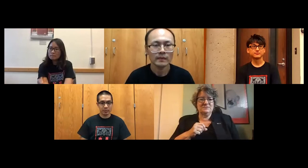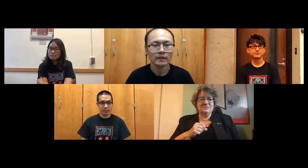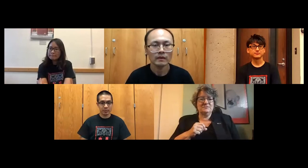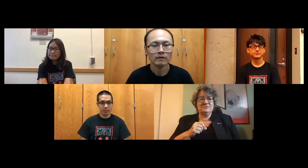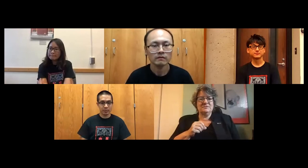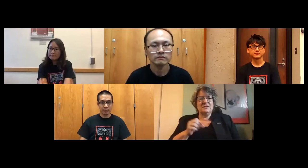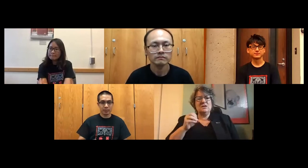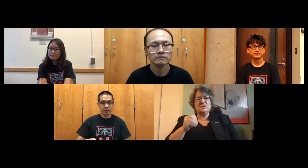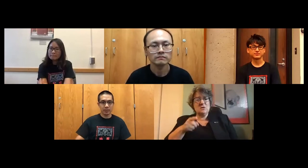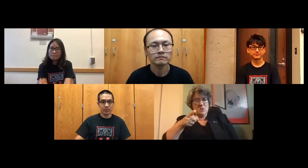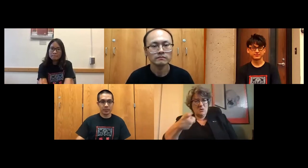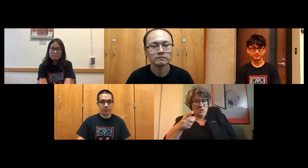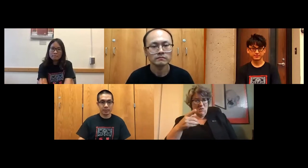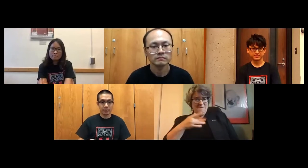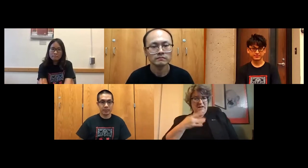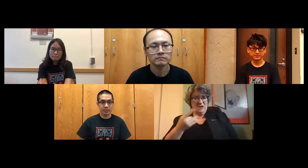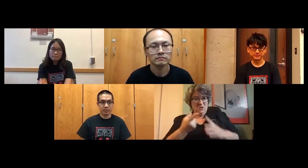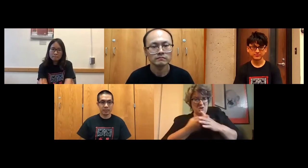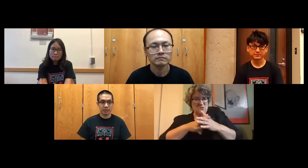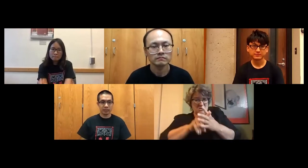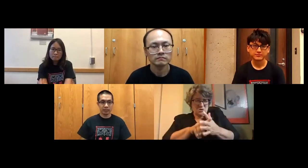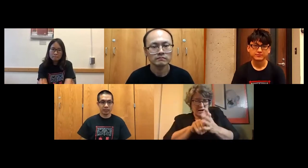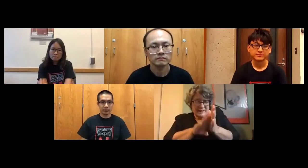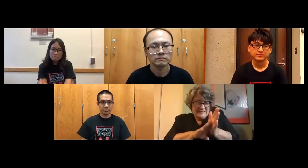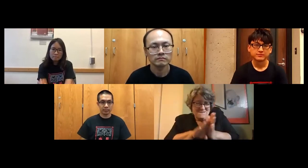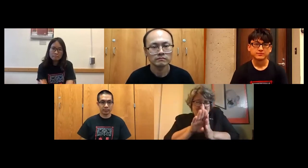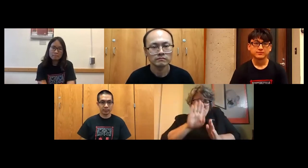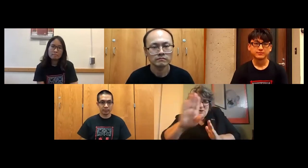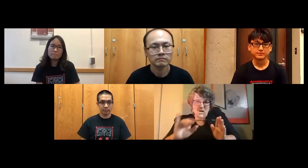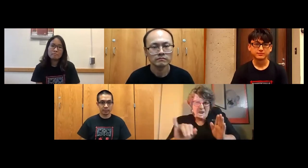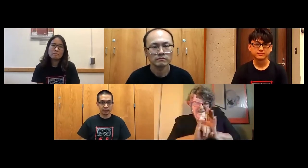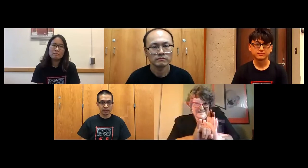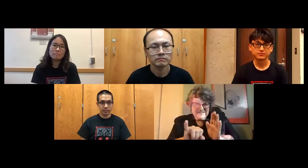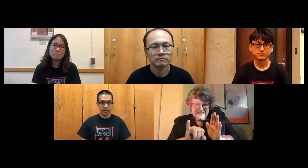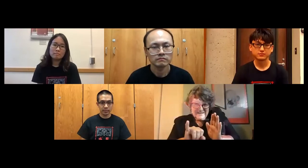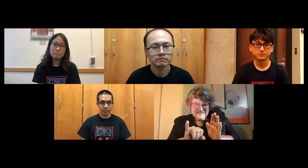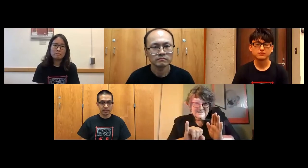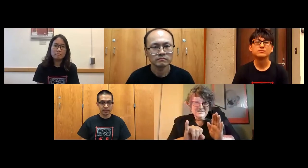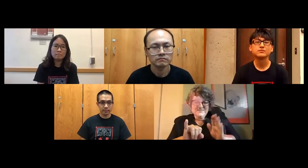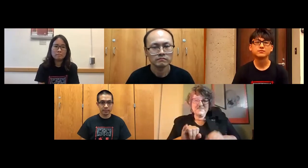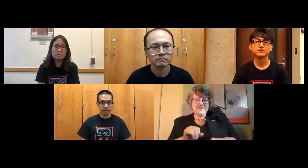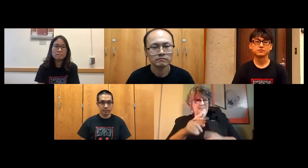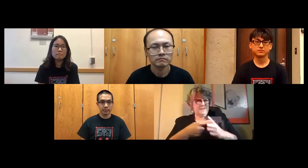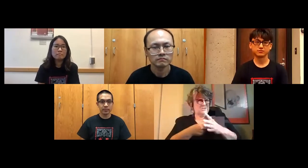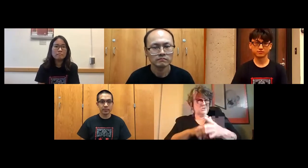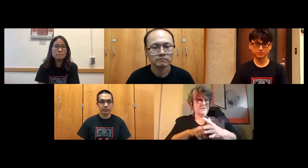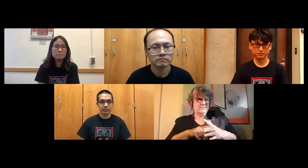Okay. So you feel at the start of development of your identity,